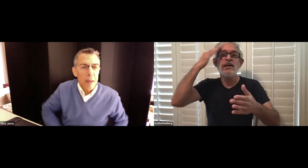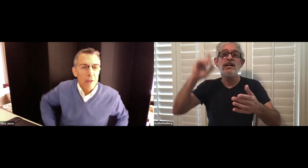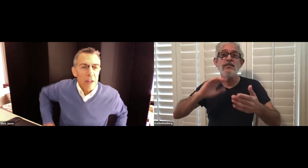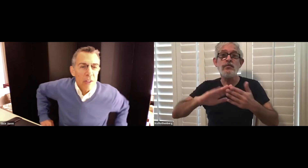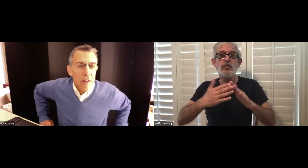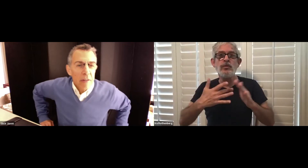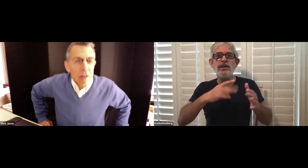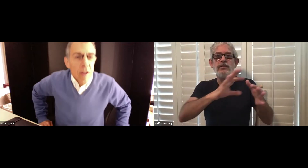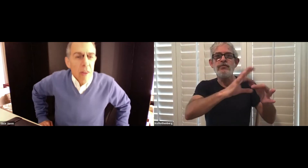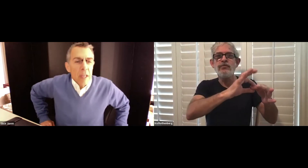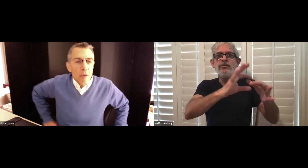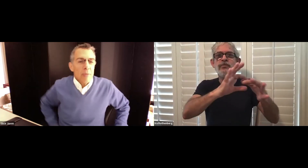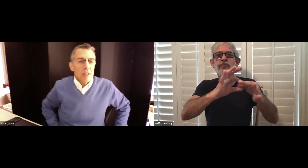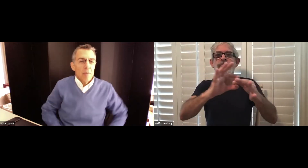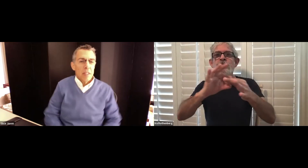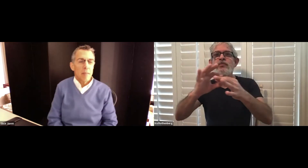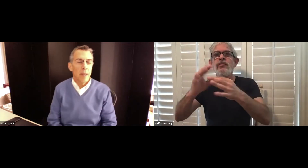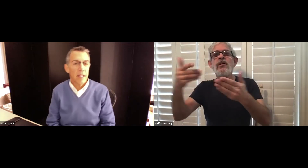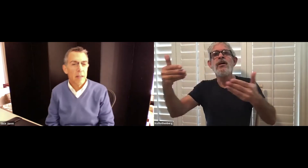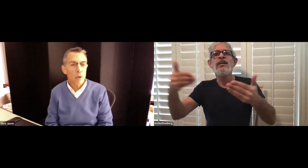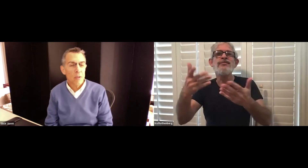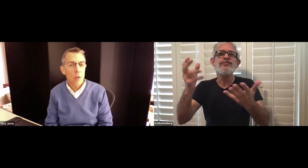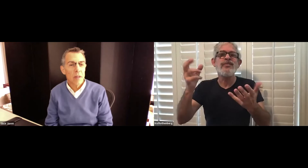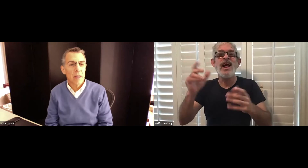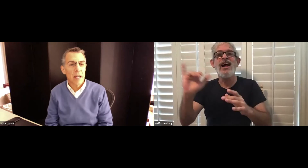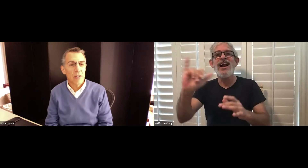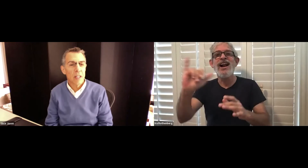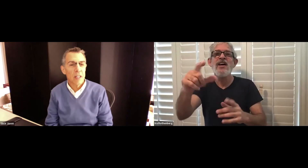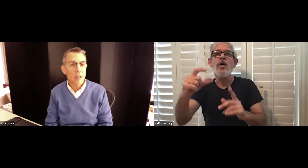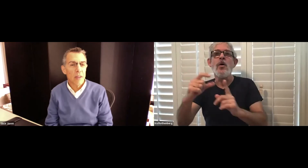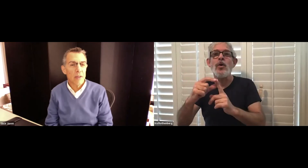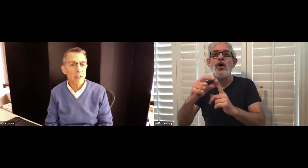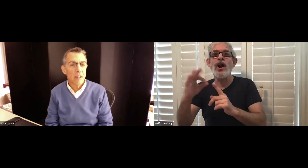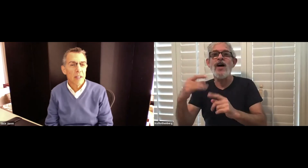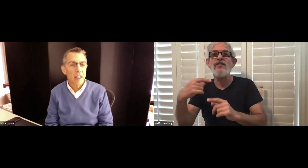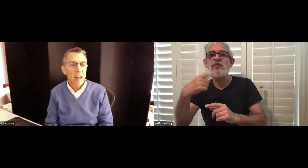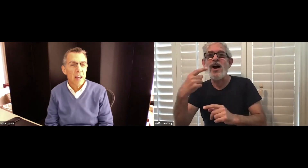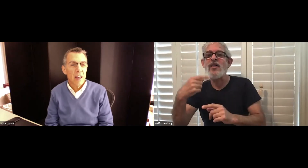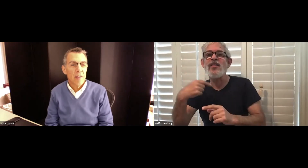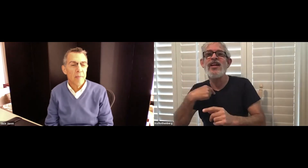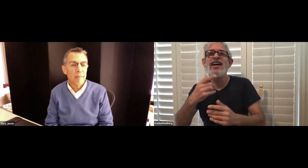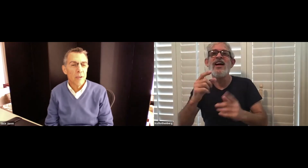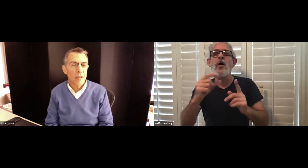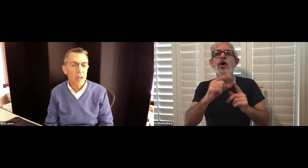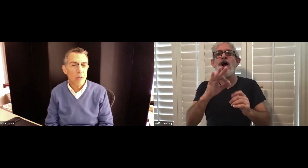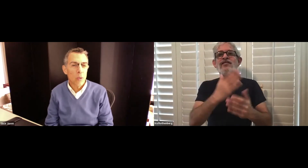friends there, thinking perhaps he could meet somebody. And of course, one connection led to another. You could say it was word of